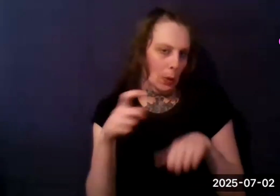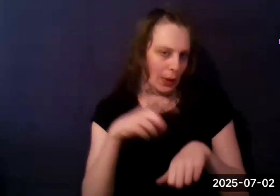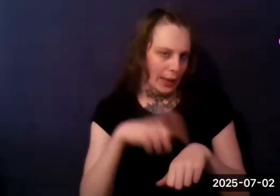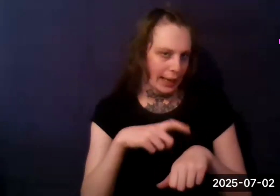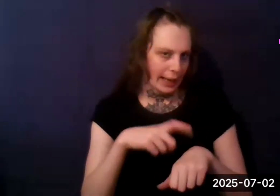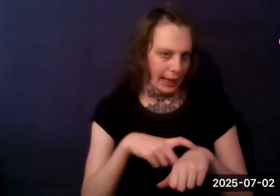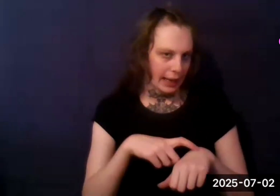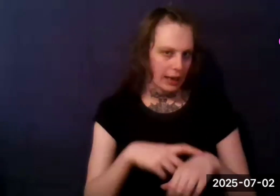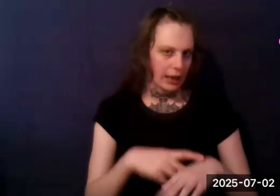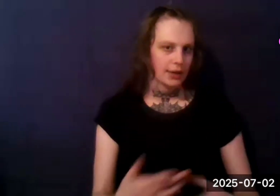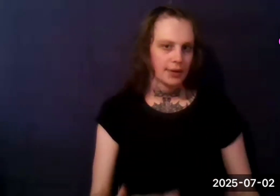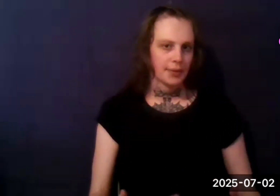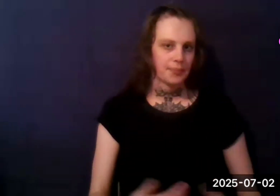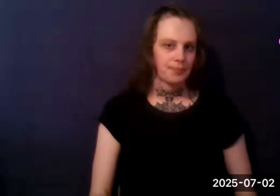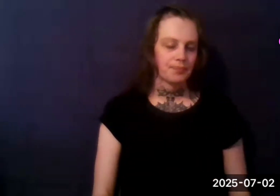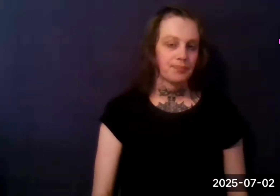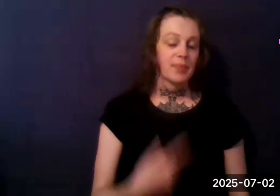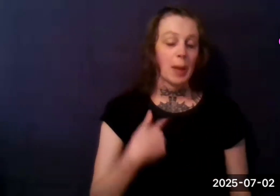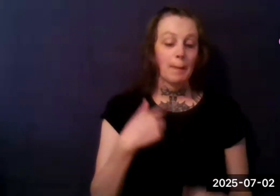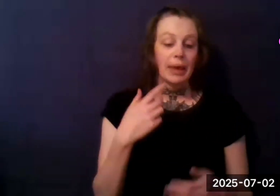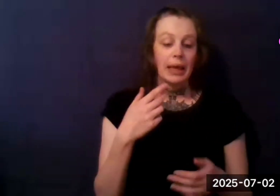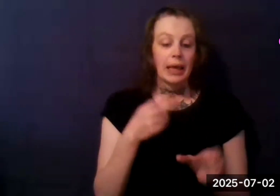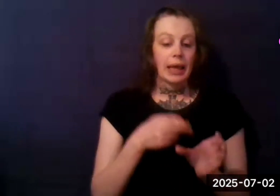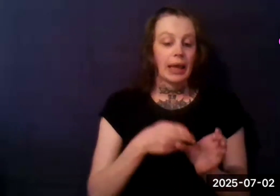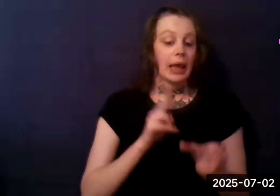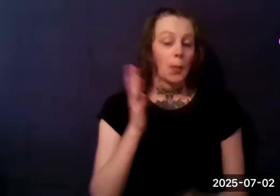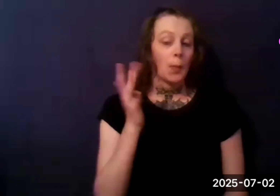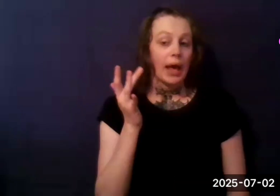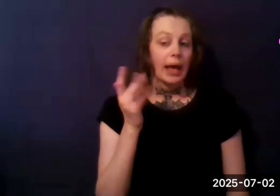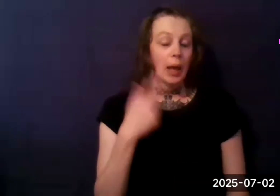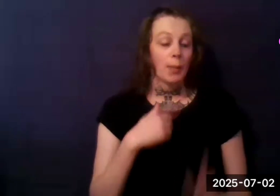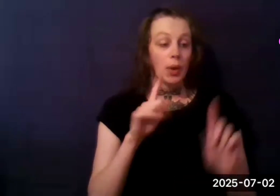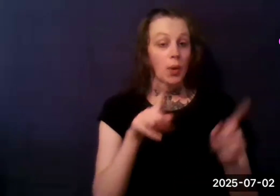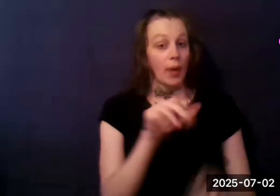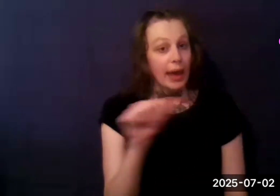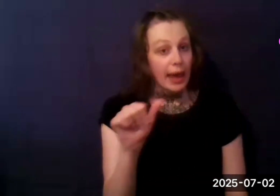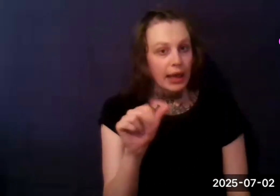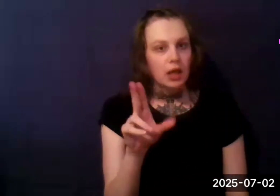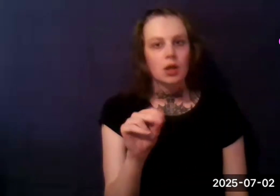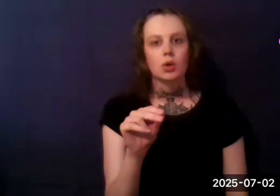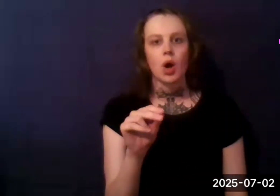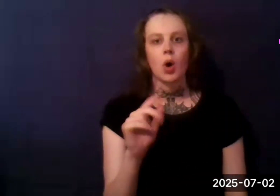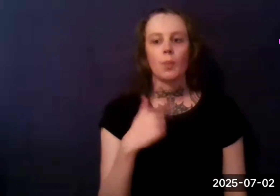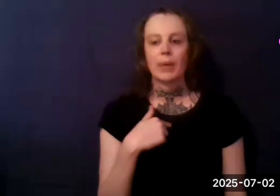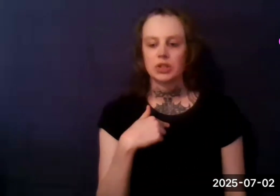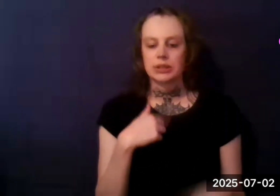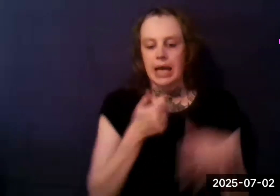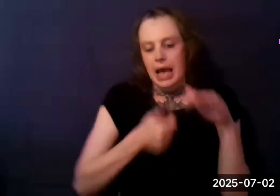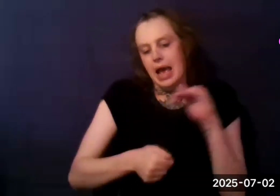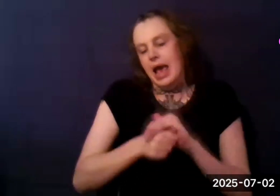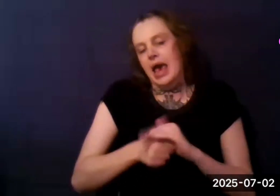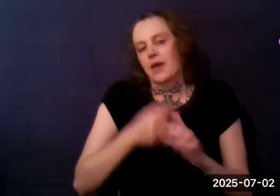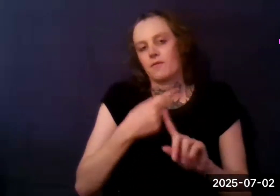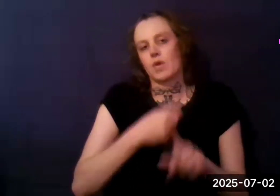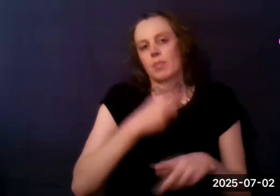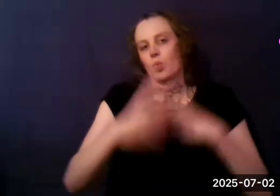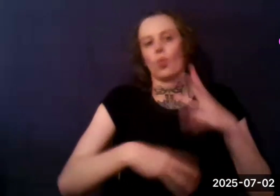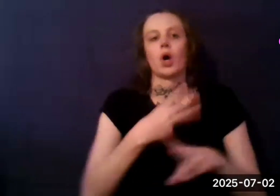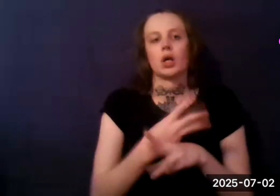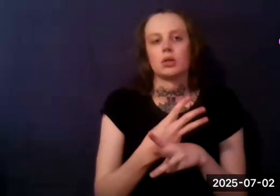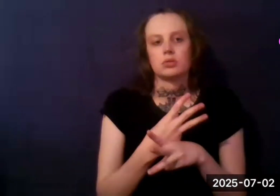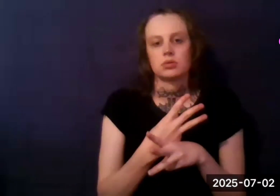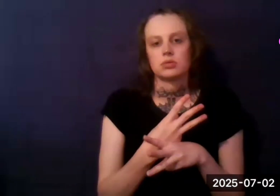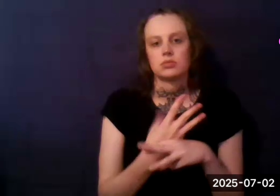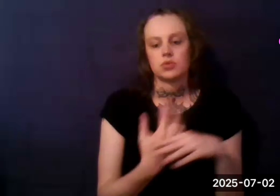a while, I didn't start going to 12-step programs. I just like shut myself away from the world because there wasn't anything like to bother